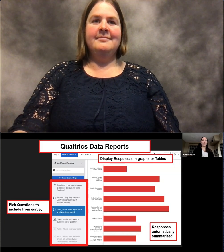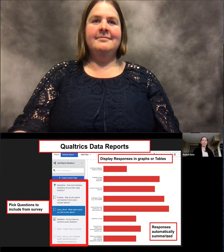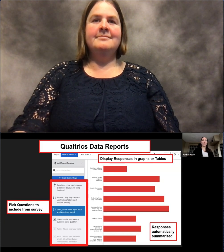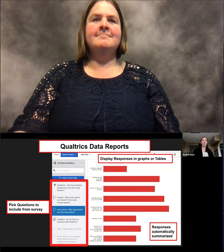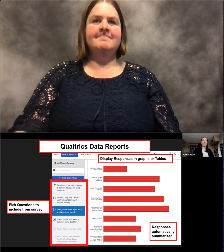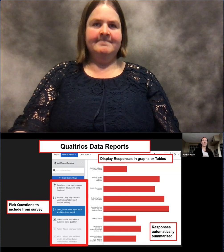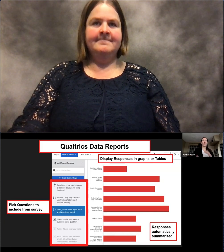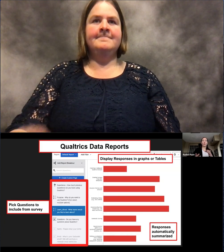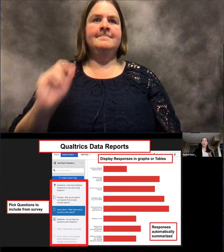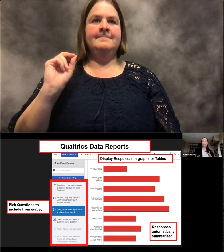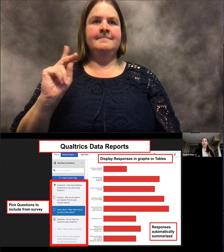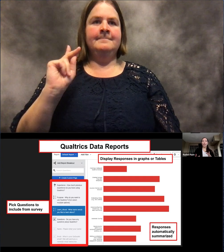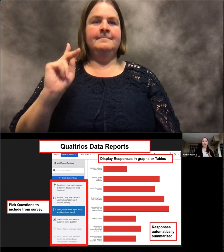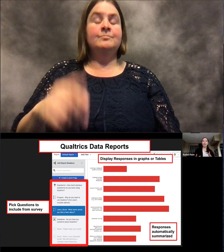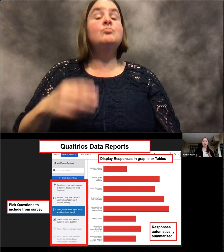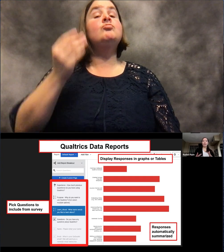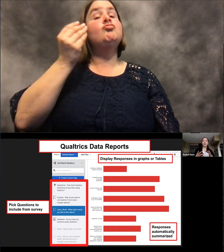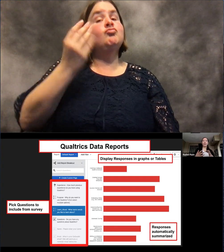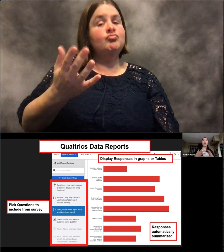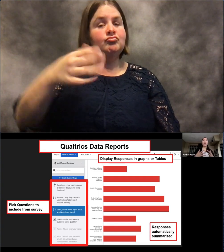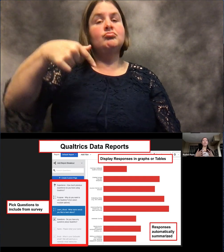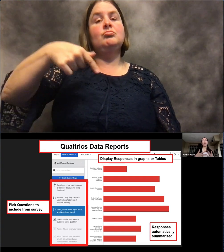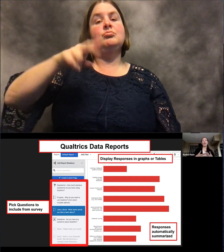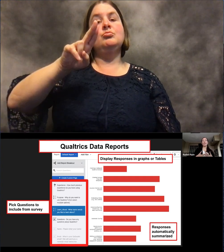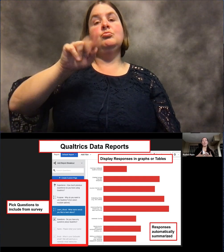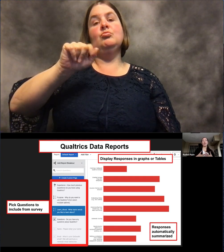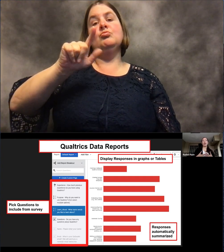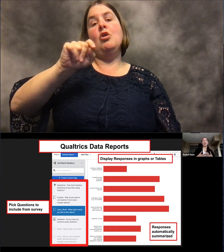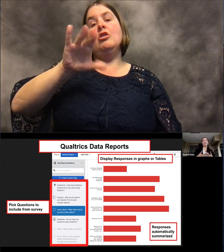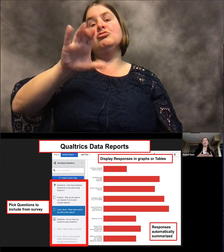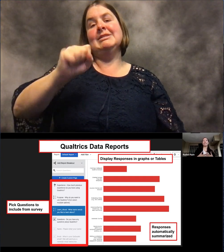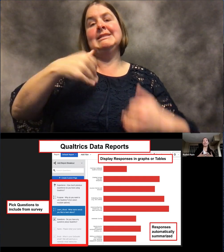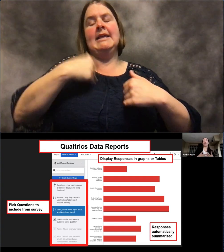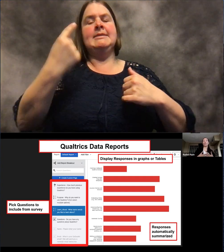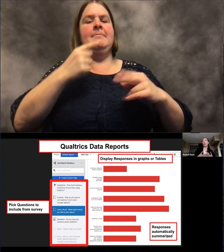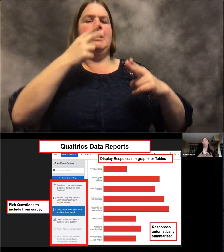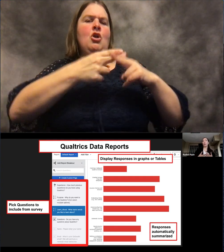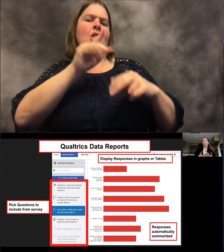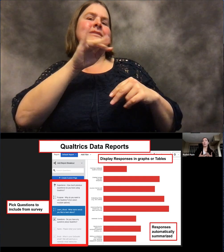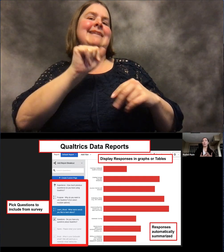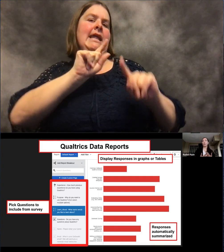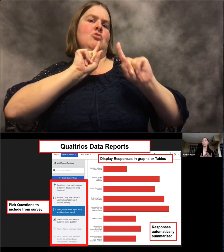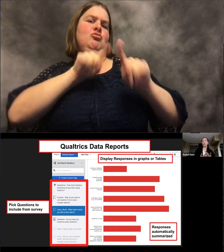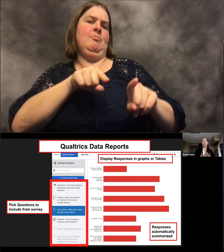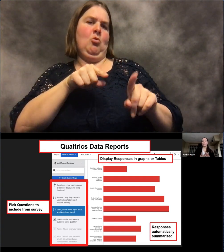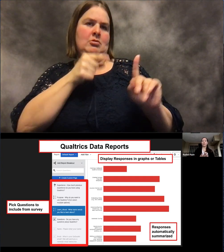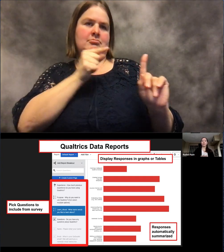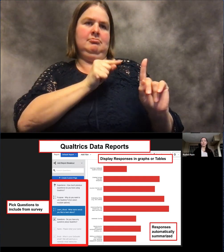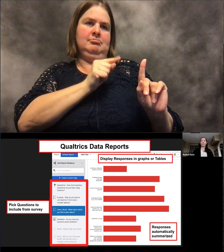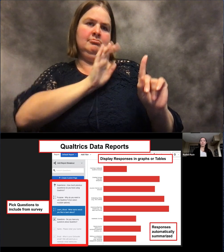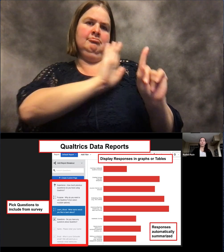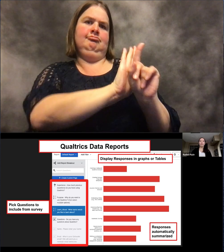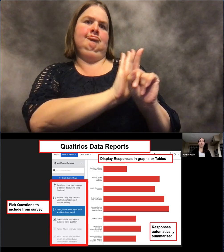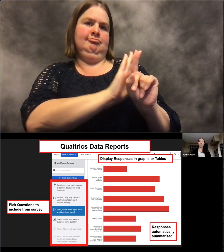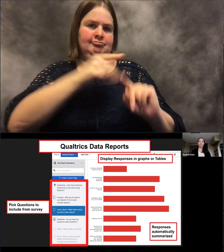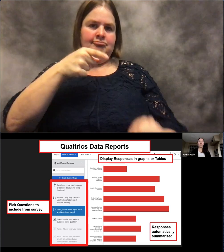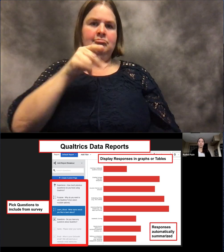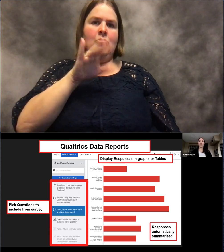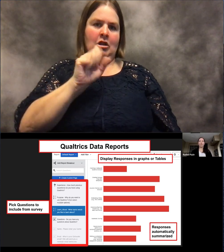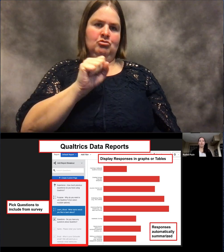Okay. Qualtrics also has something called a data report.